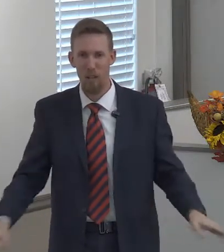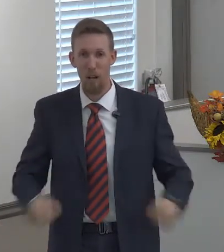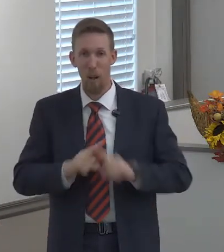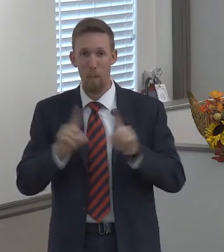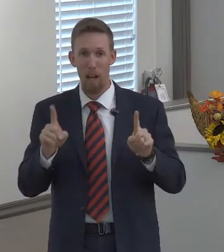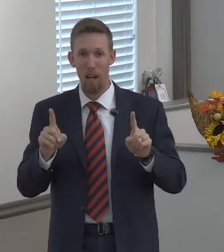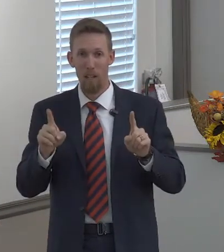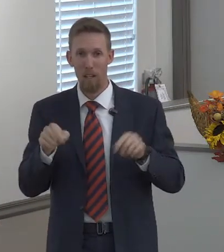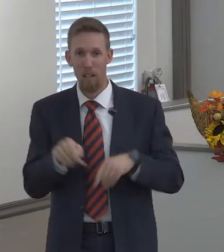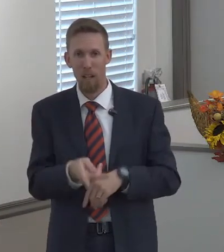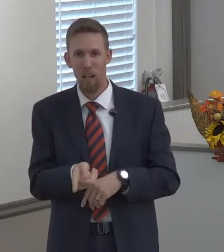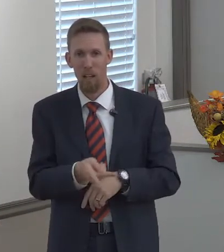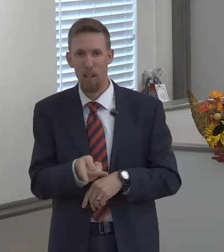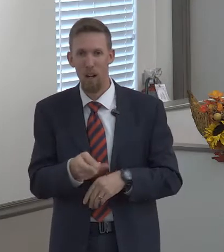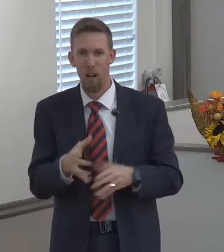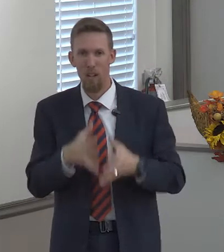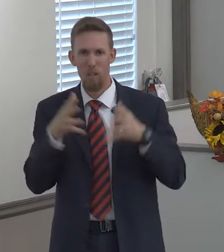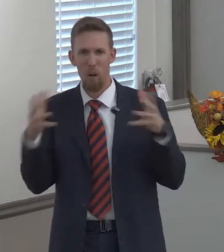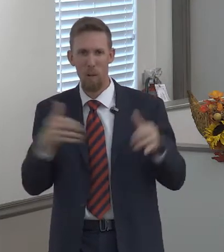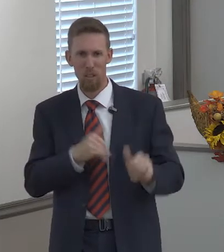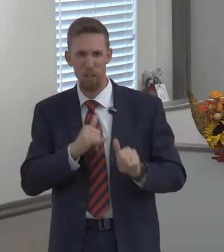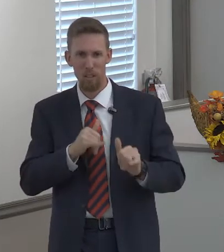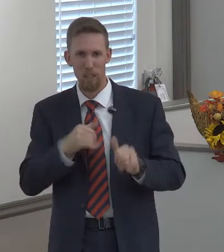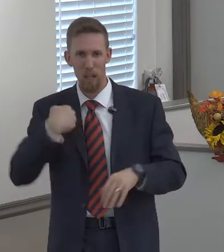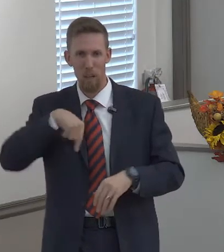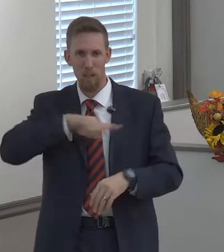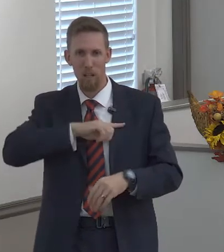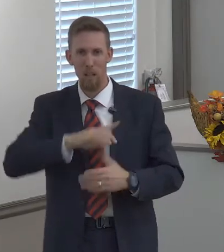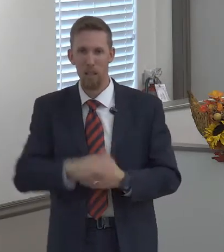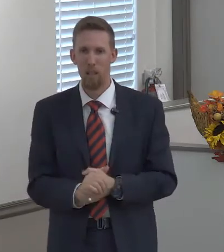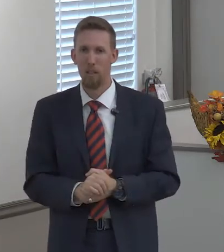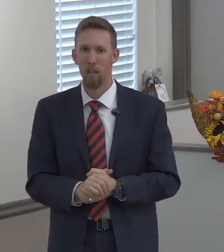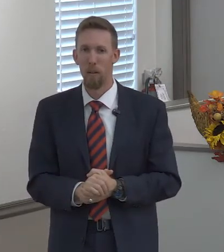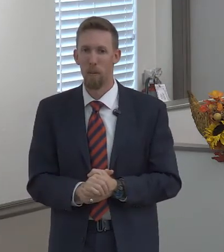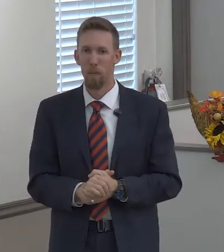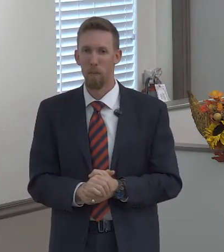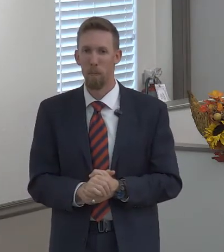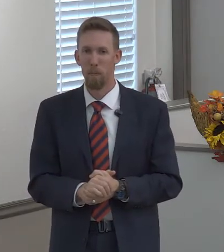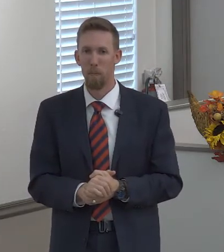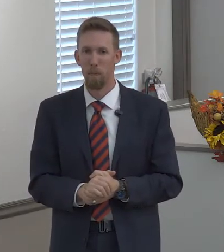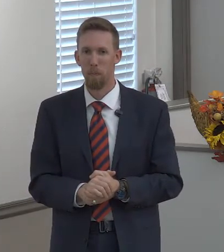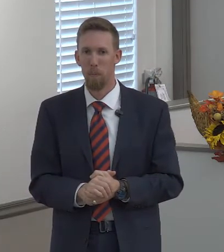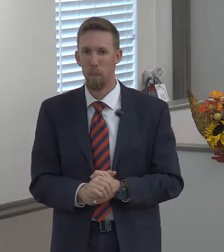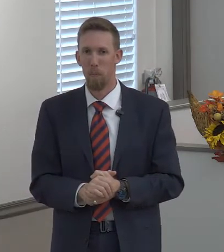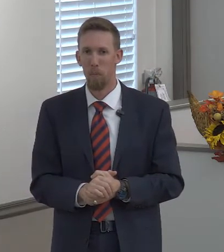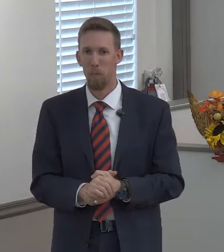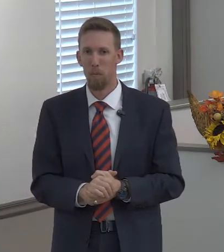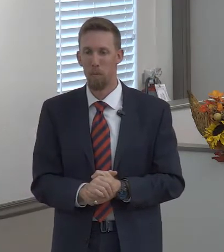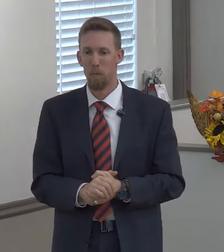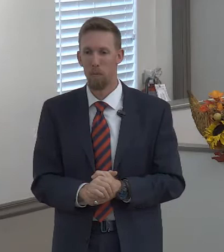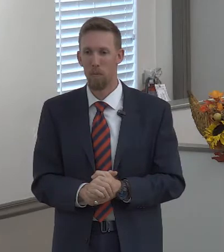Eden. The paternal and maternal head of the entire human race of the